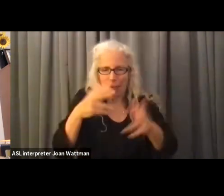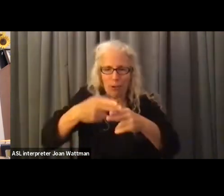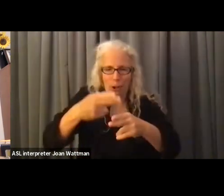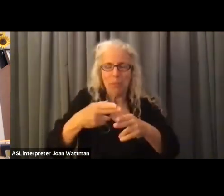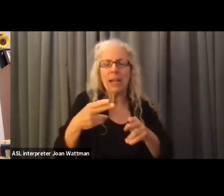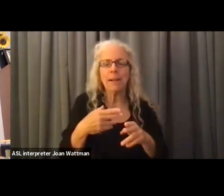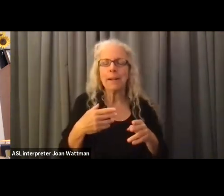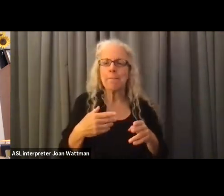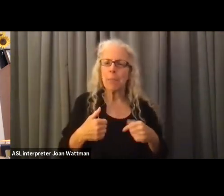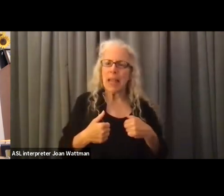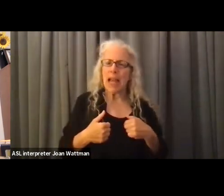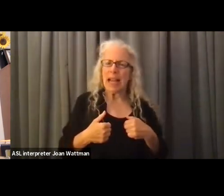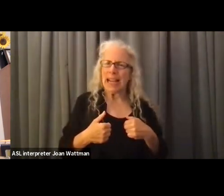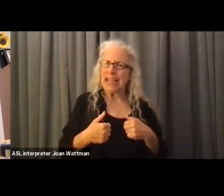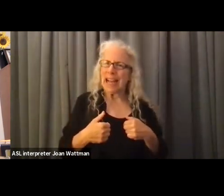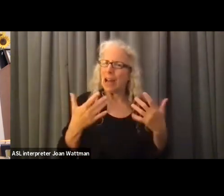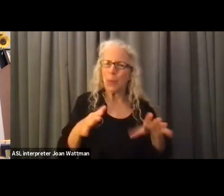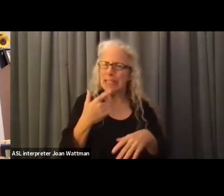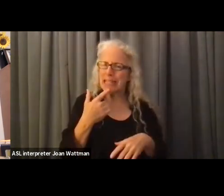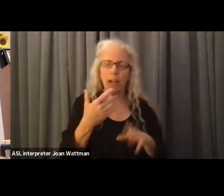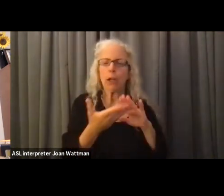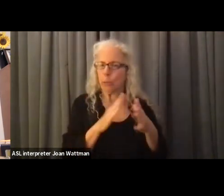But I'm hesitant to just call it a community center.